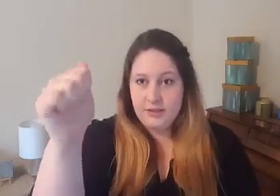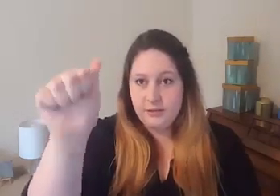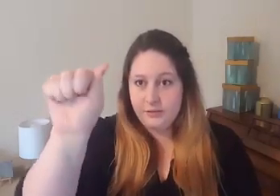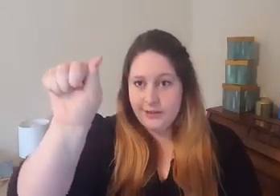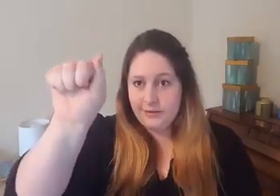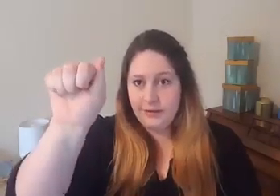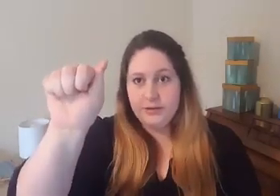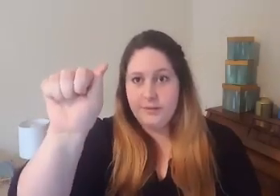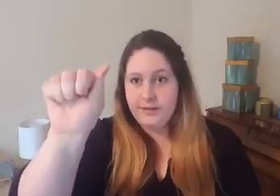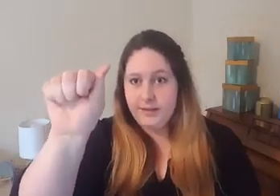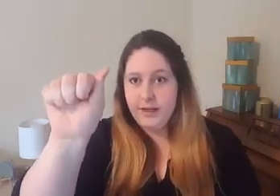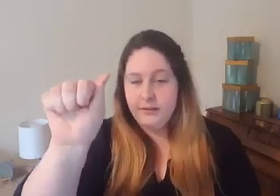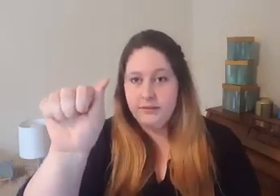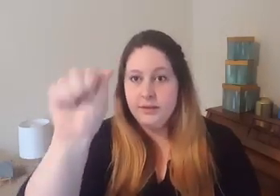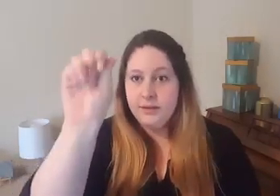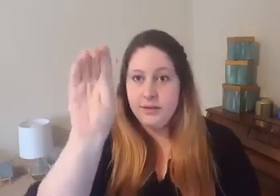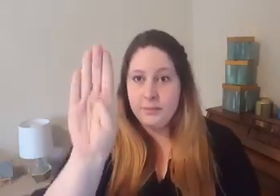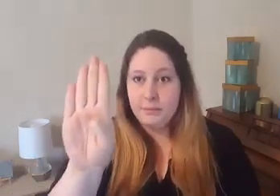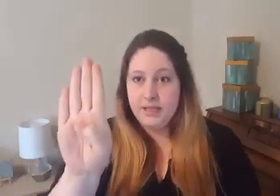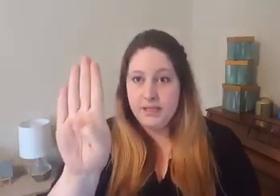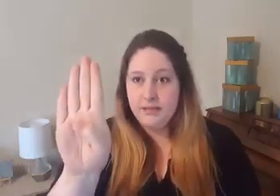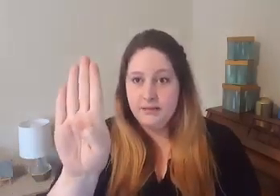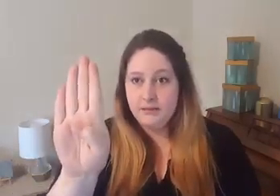little fist with your thumb on the side. B.